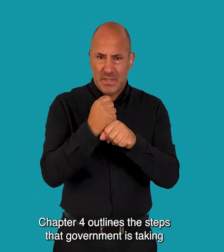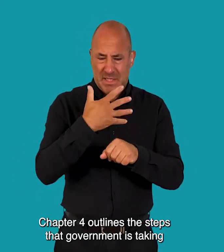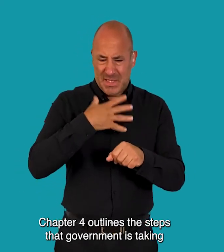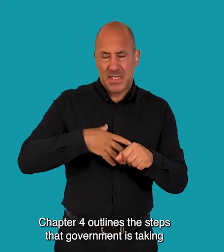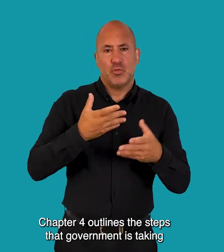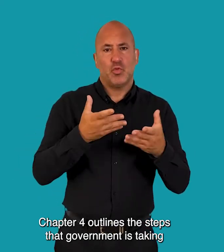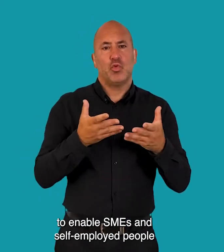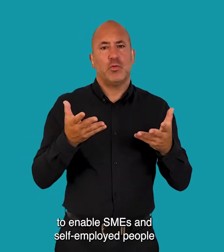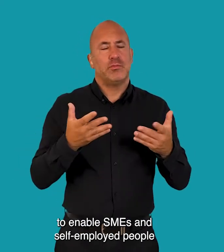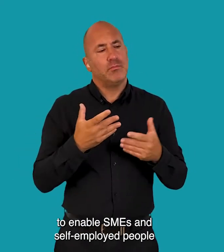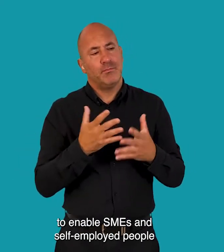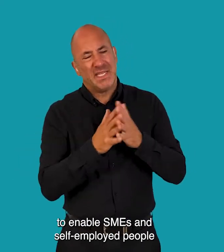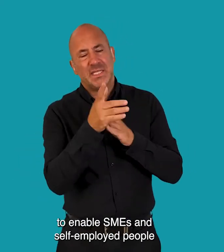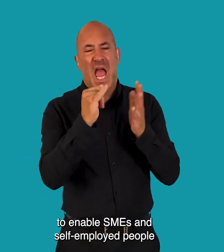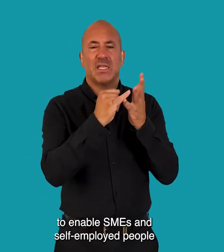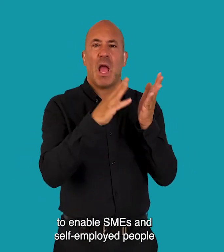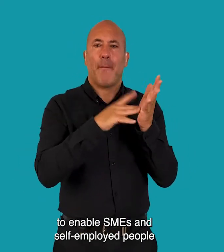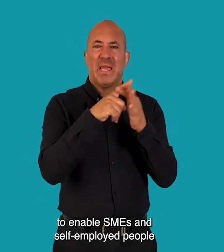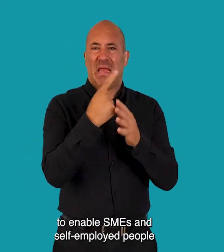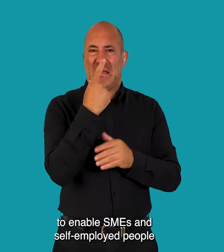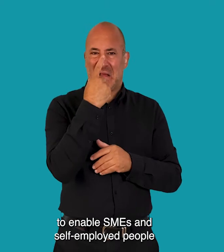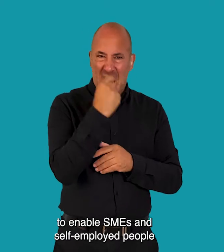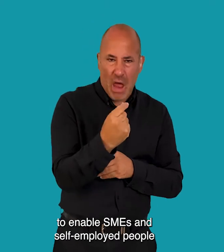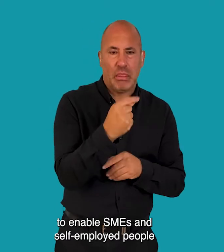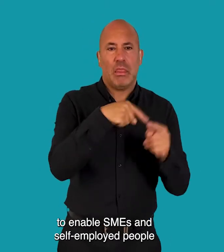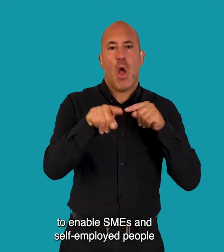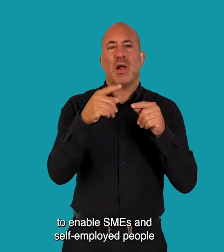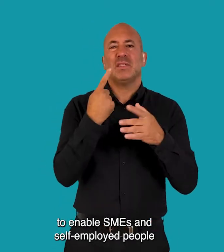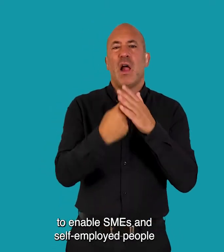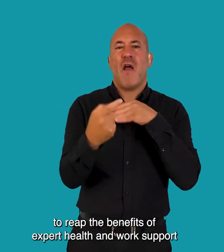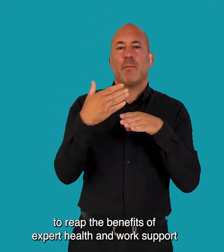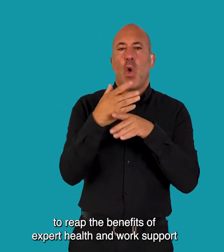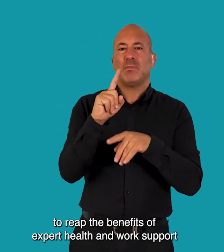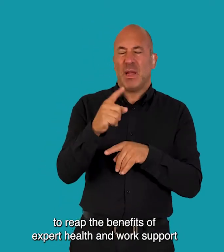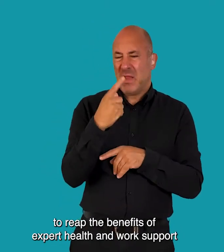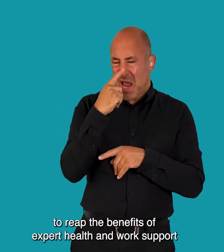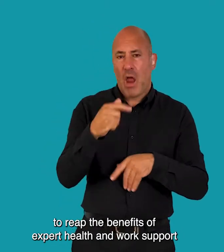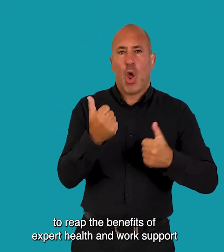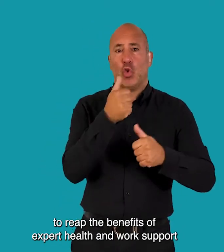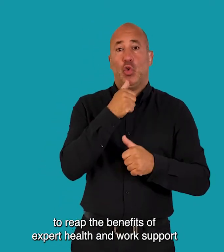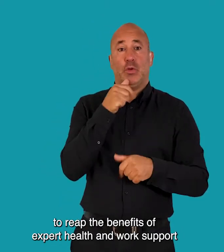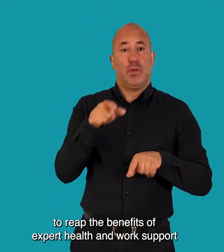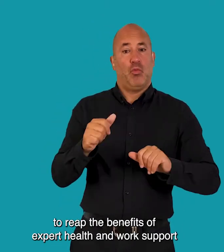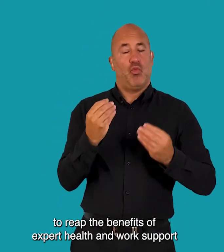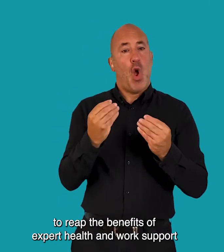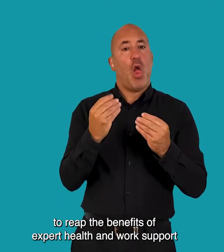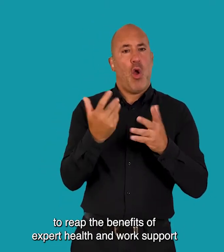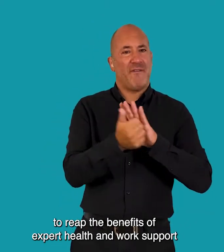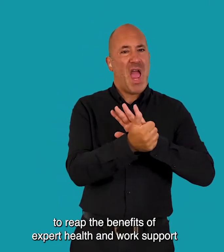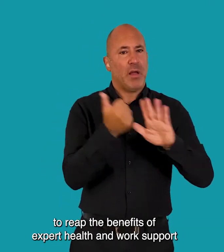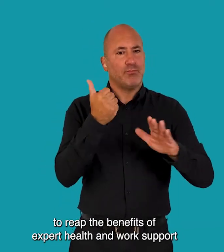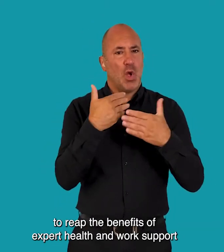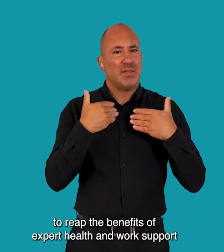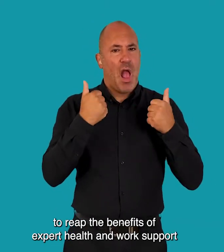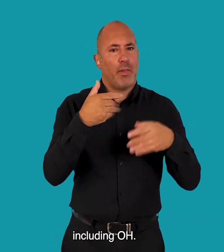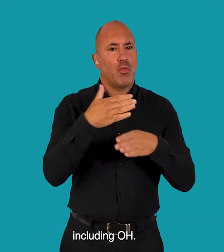is taking to enable SMEs and self-employed people to reap the benefits of expert health and work support,